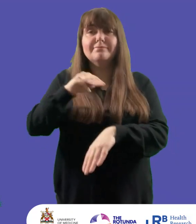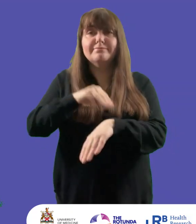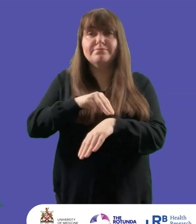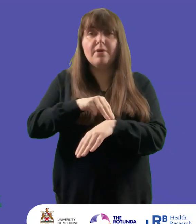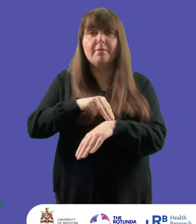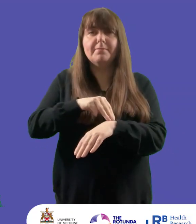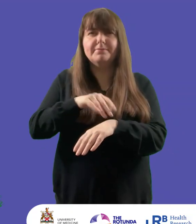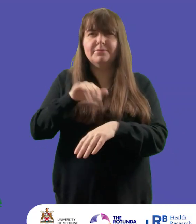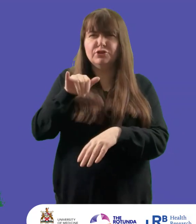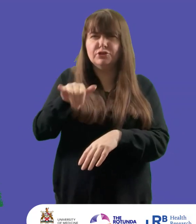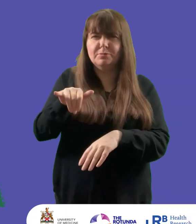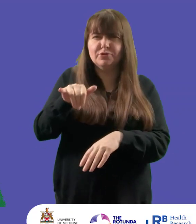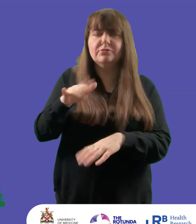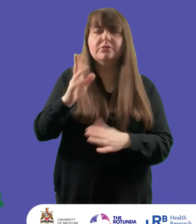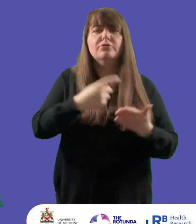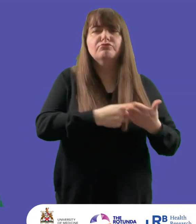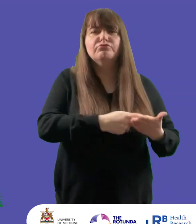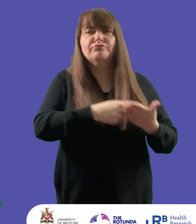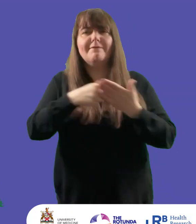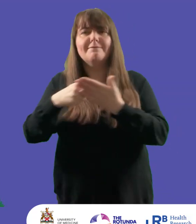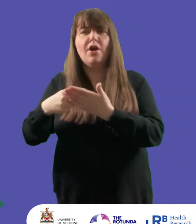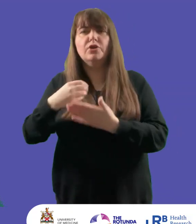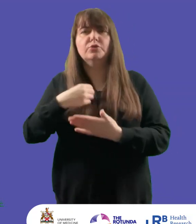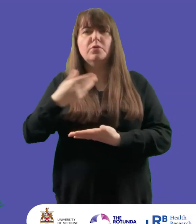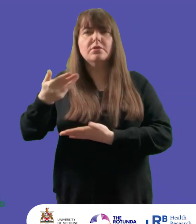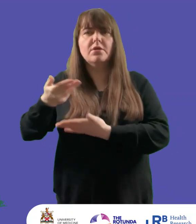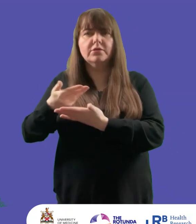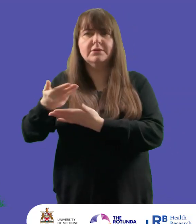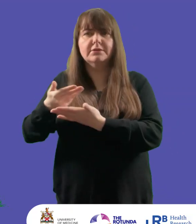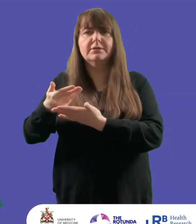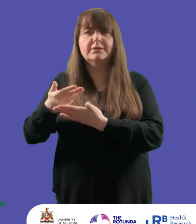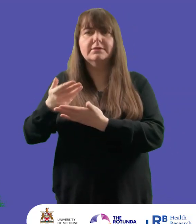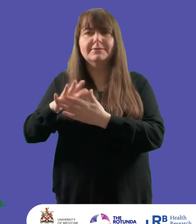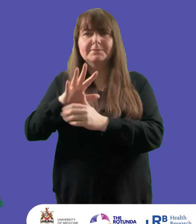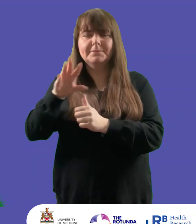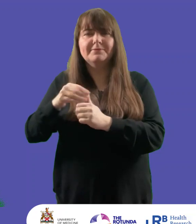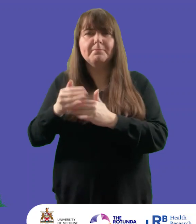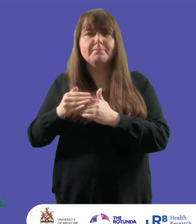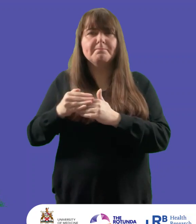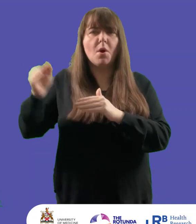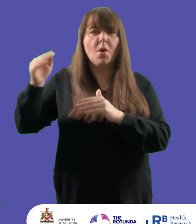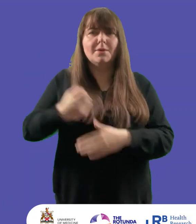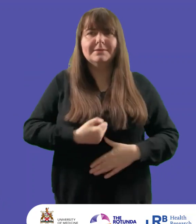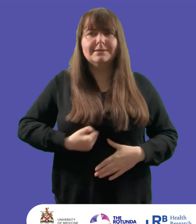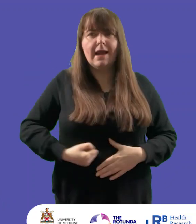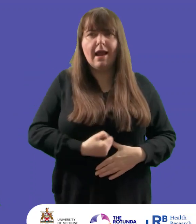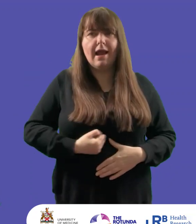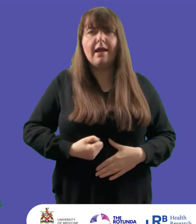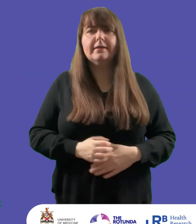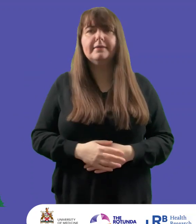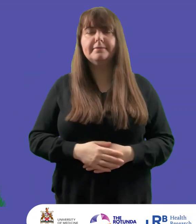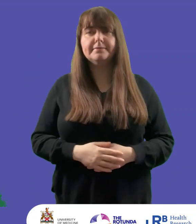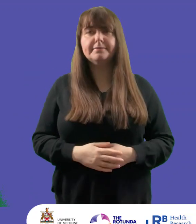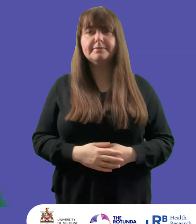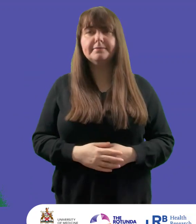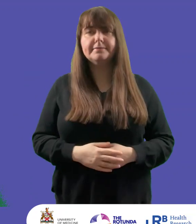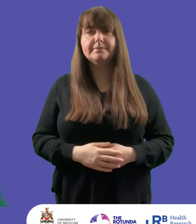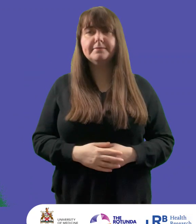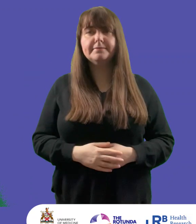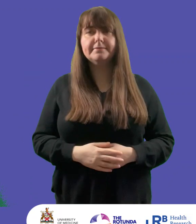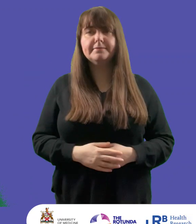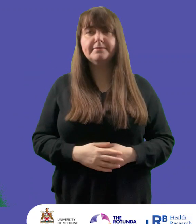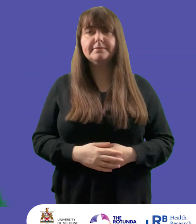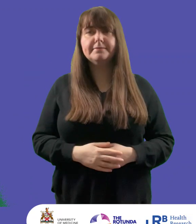all. If a problem is suspected, you'll be referred to a consultant fetal medicine specialist for further scans and further